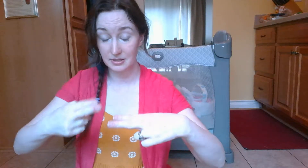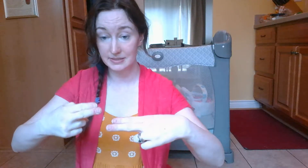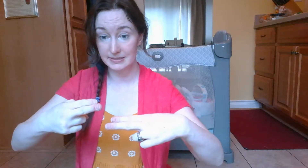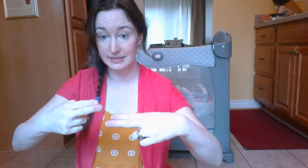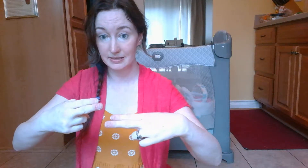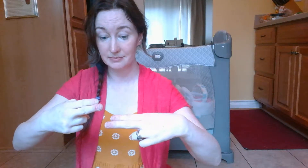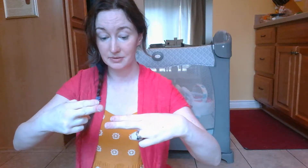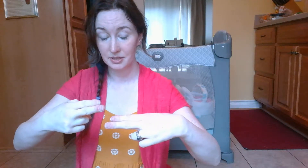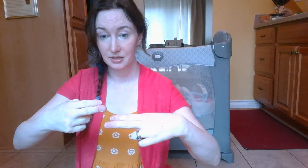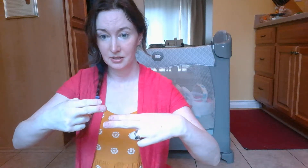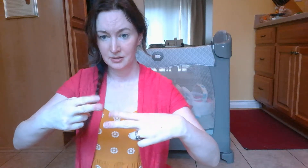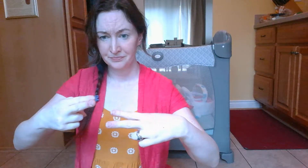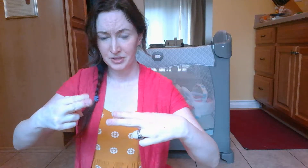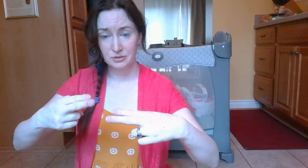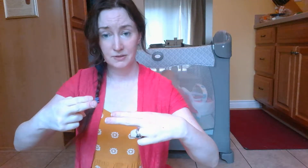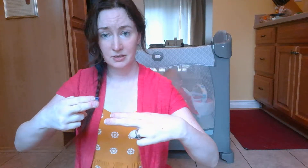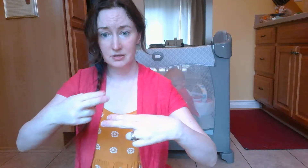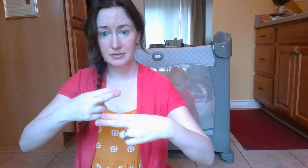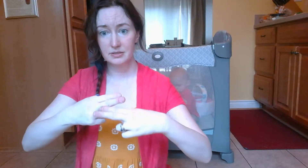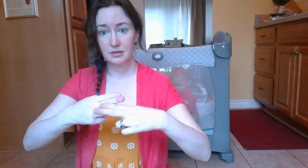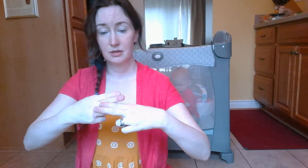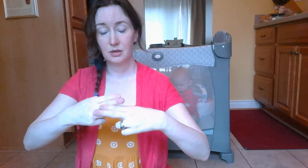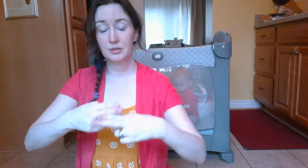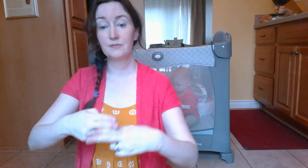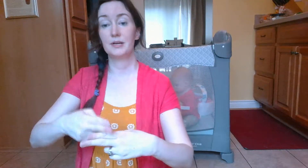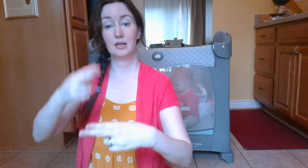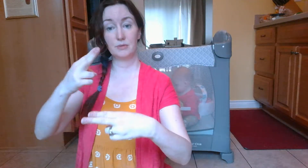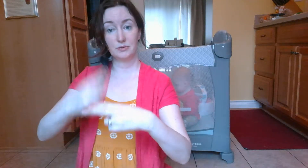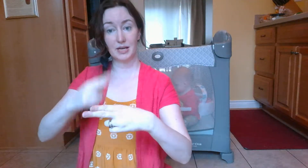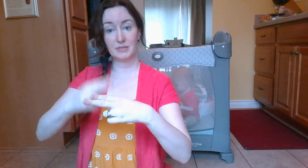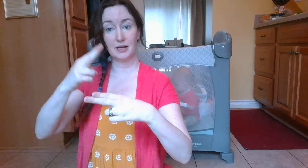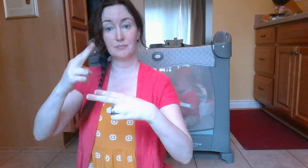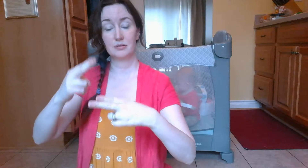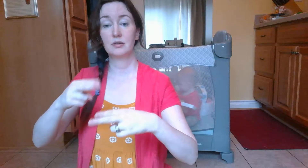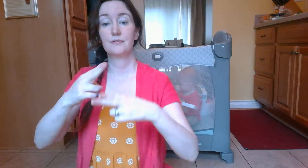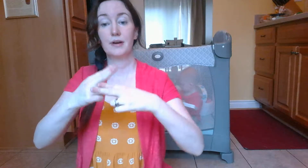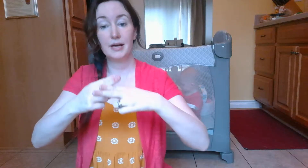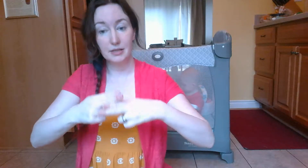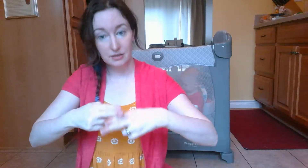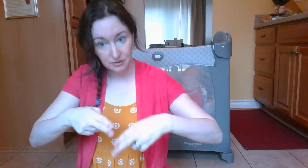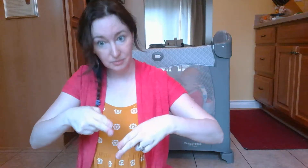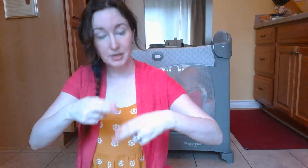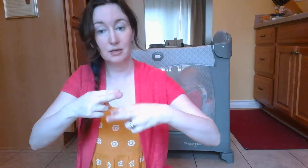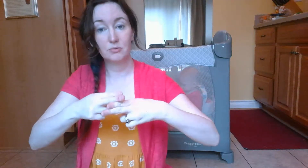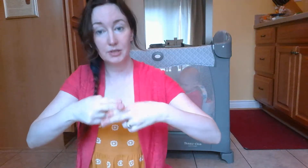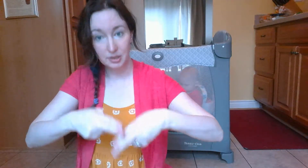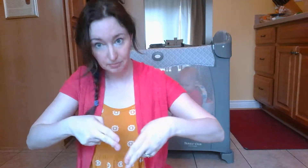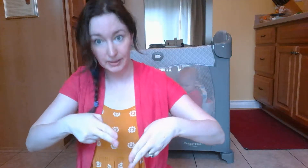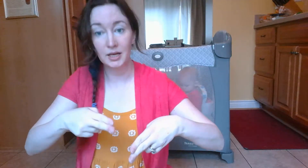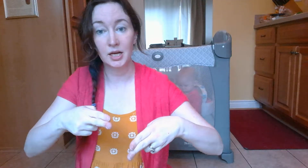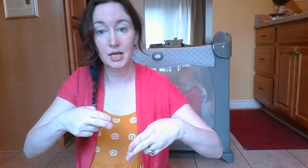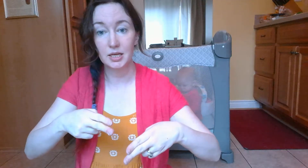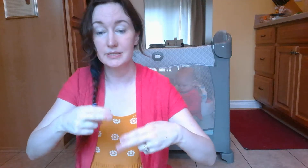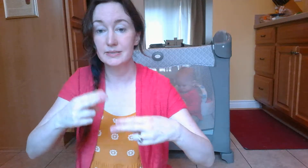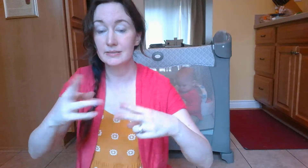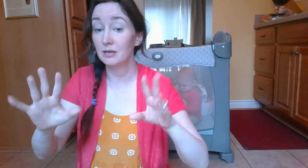It's the same two fingers, only for name you tap tap. For egg, you make it more like you're breaking an egg. It's the same